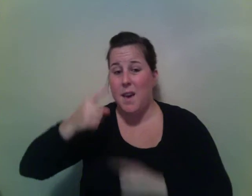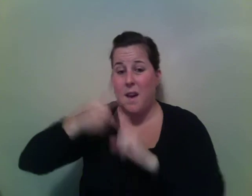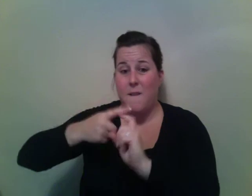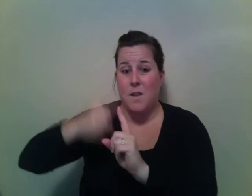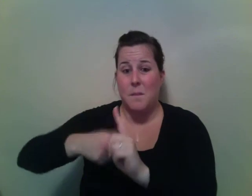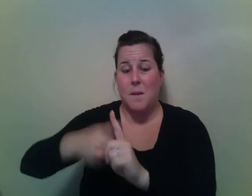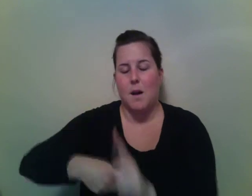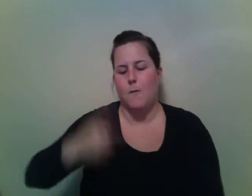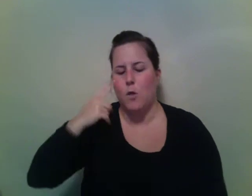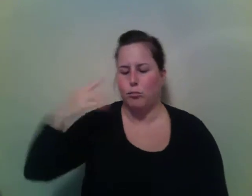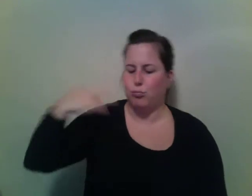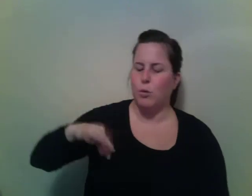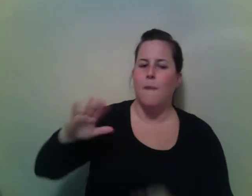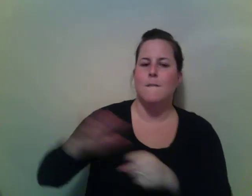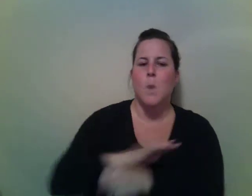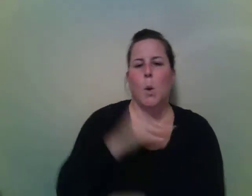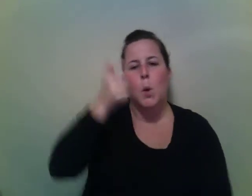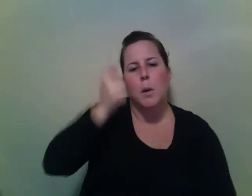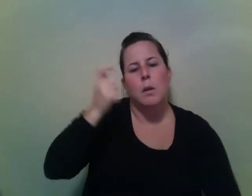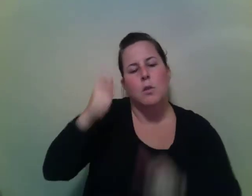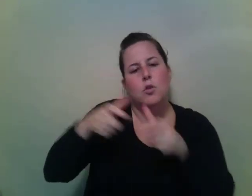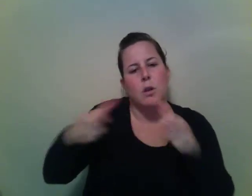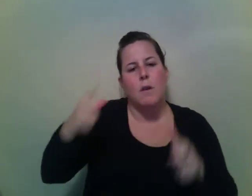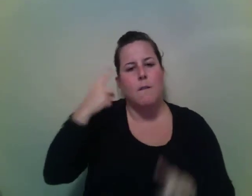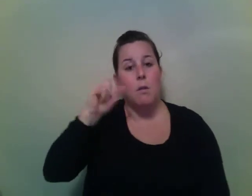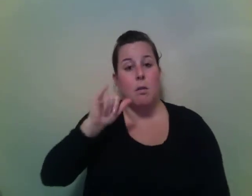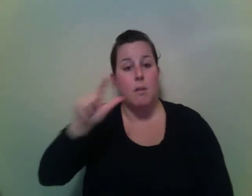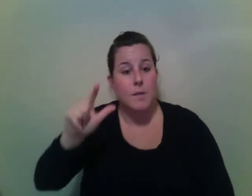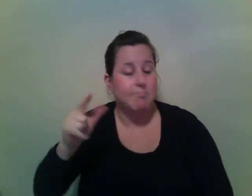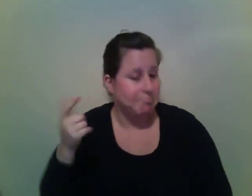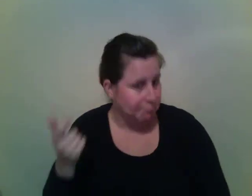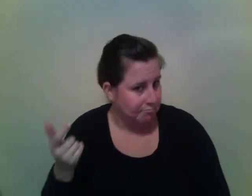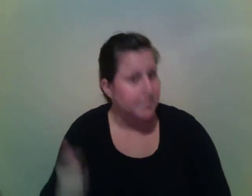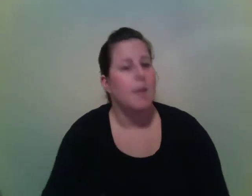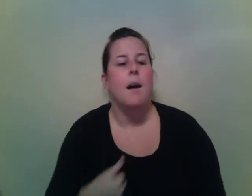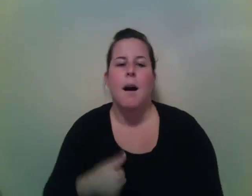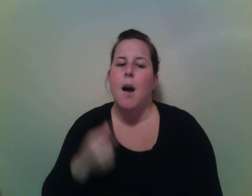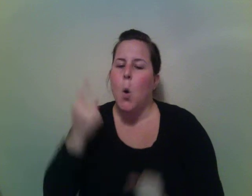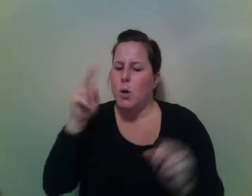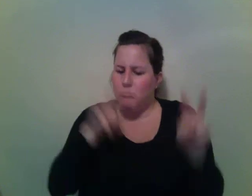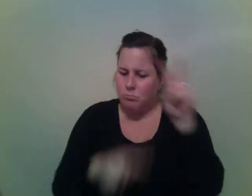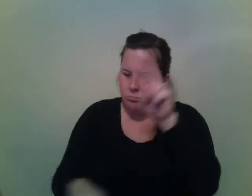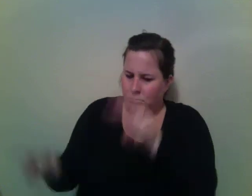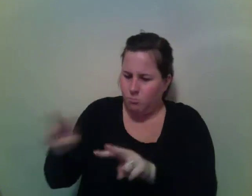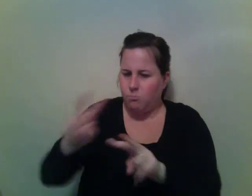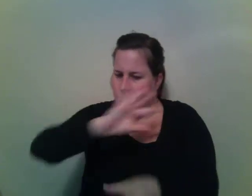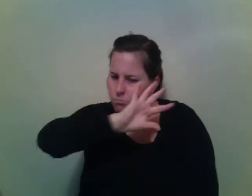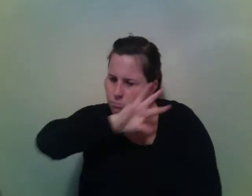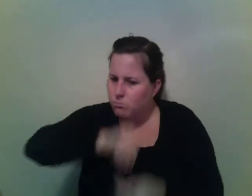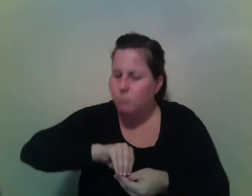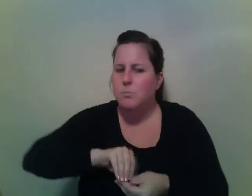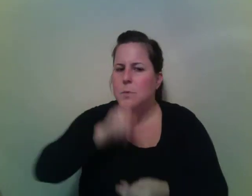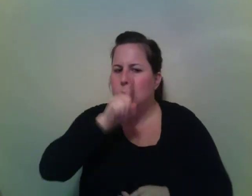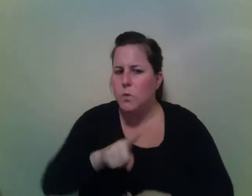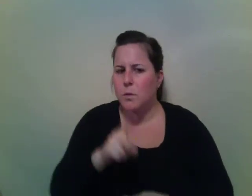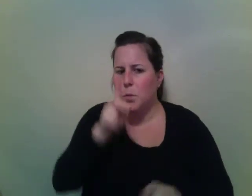reap the full commissions and bonuses. So I like to look at that and make sure that the person that I am